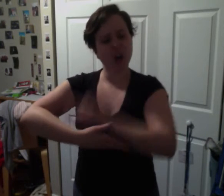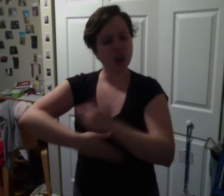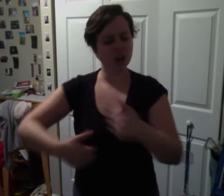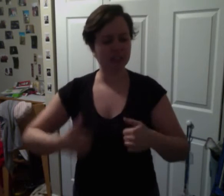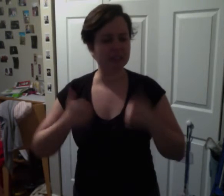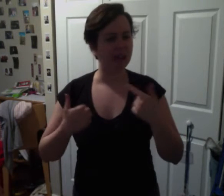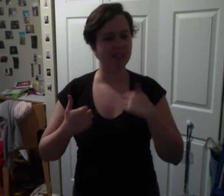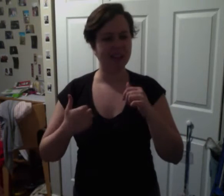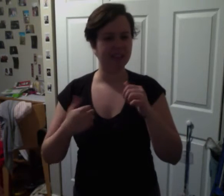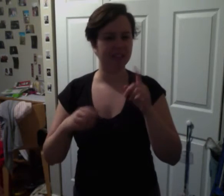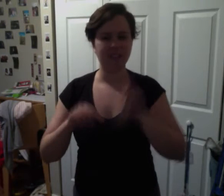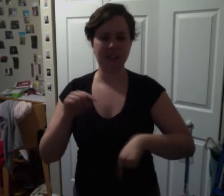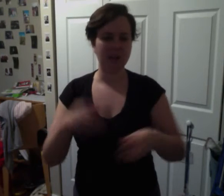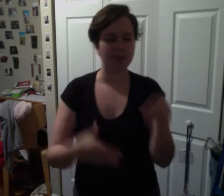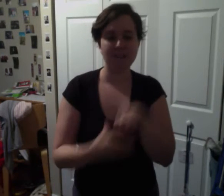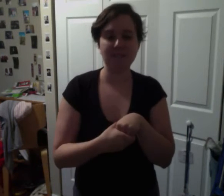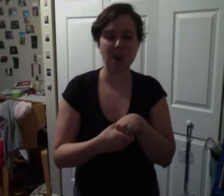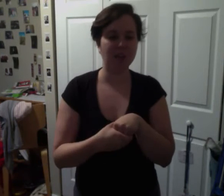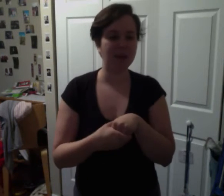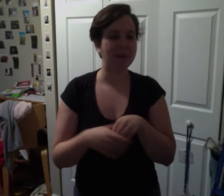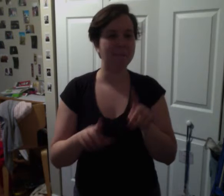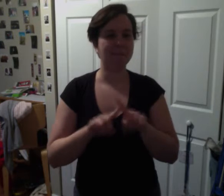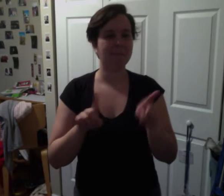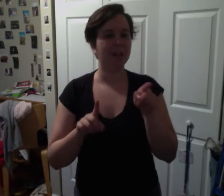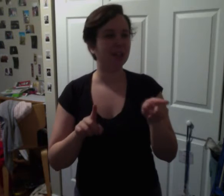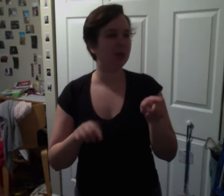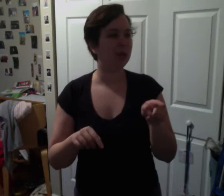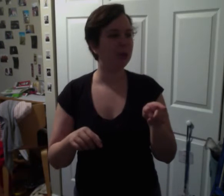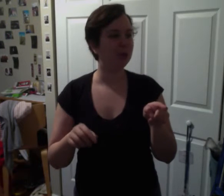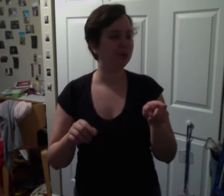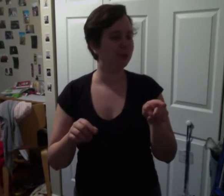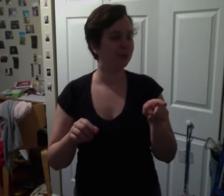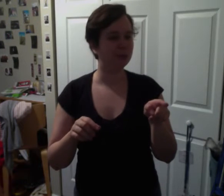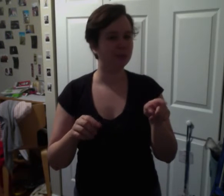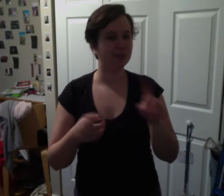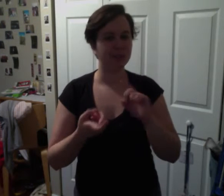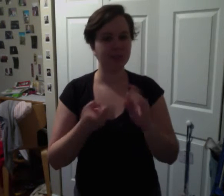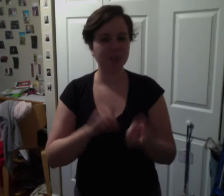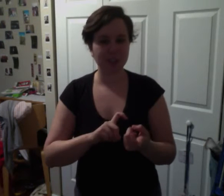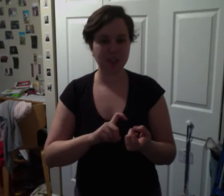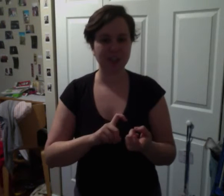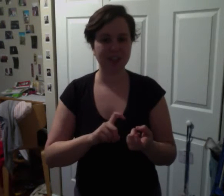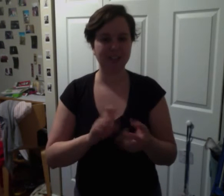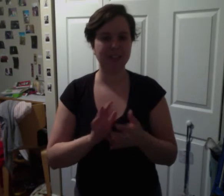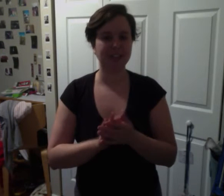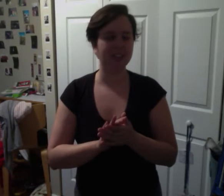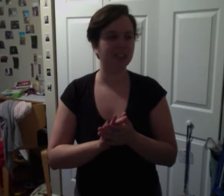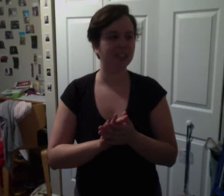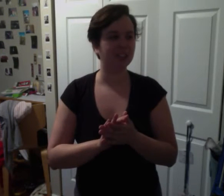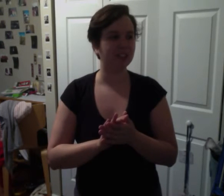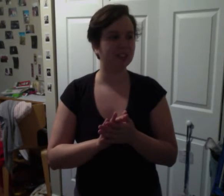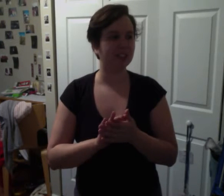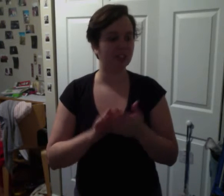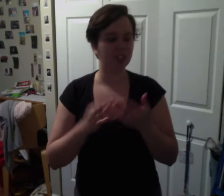fight with each other sometimes over whether I'm he or she, But they're free to talk about it. They're free to talk about it, but that to me is